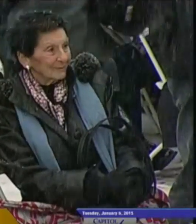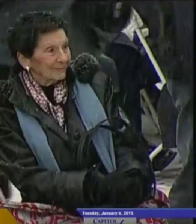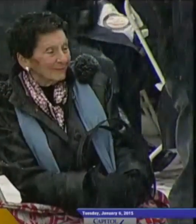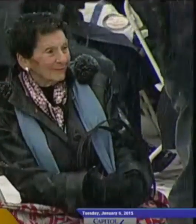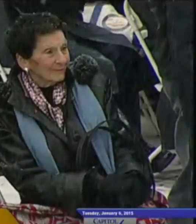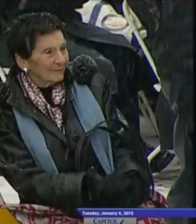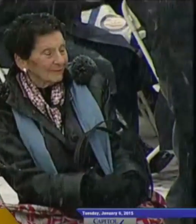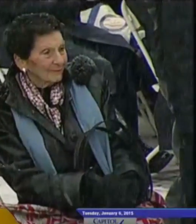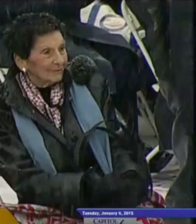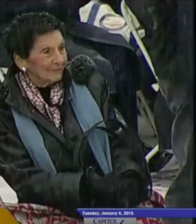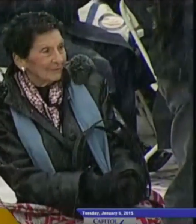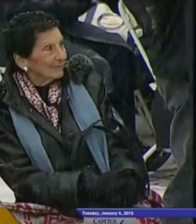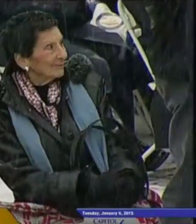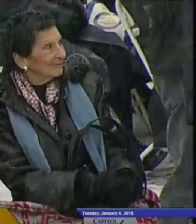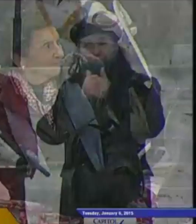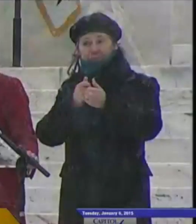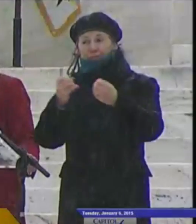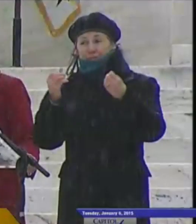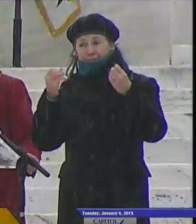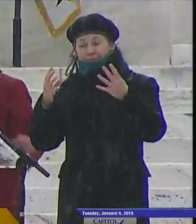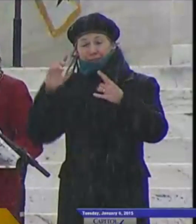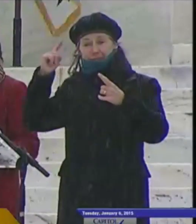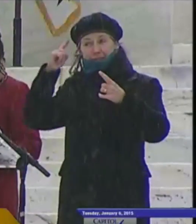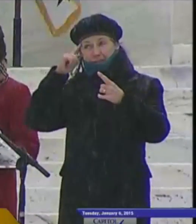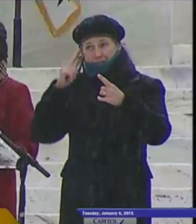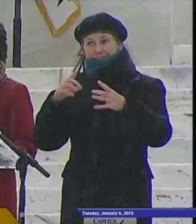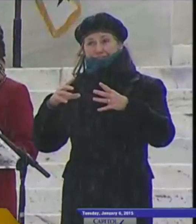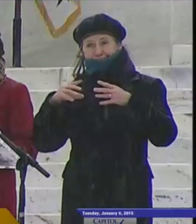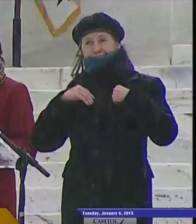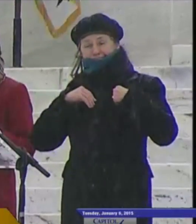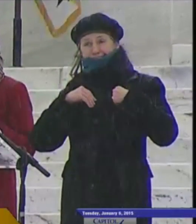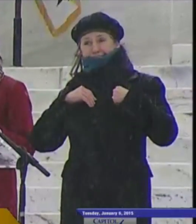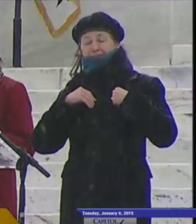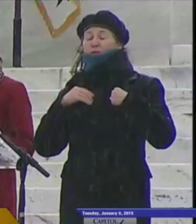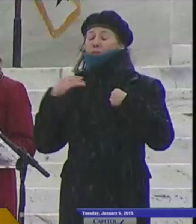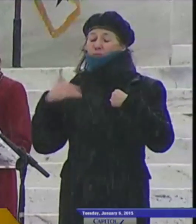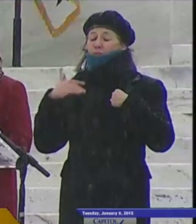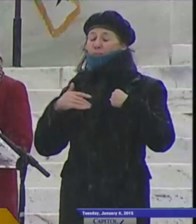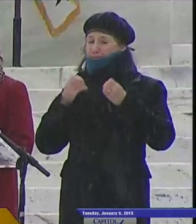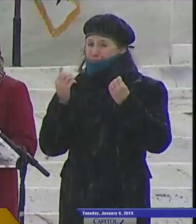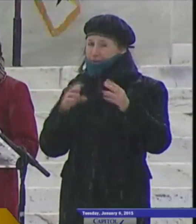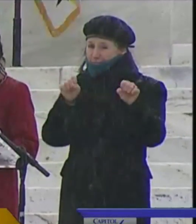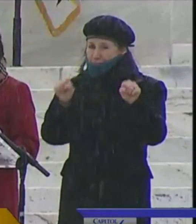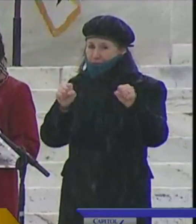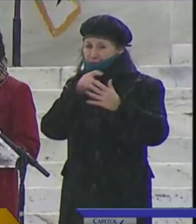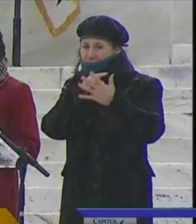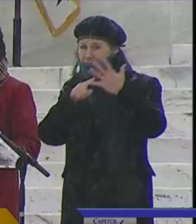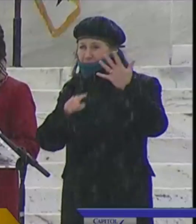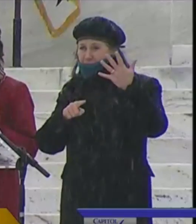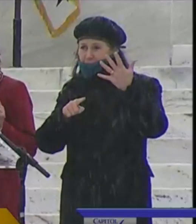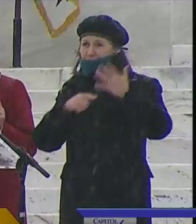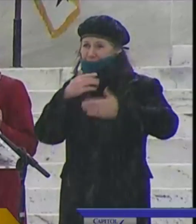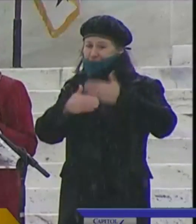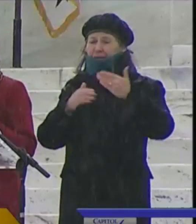The challenges that any governor inherits define the possibilities before them, and how we solve intractable problems is